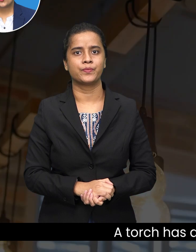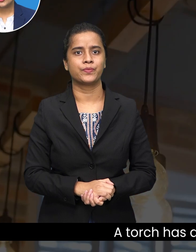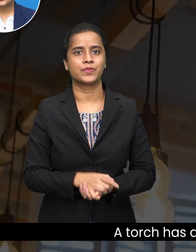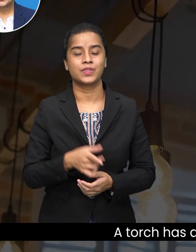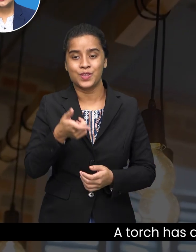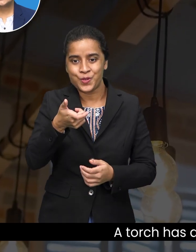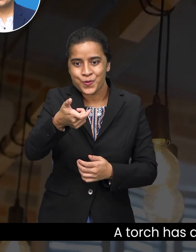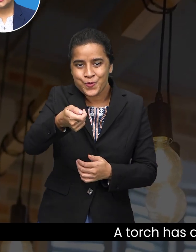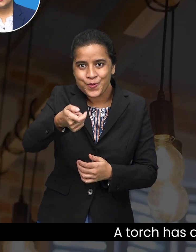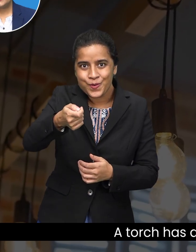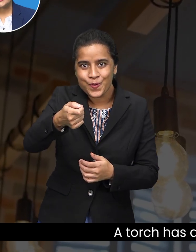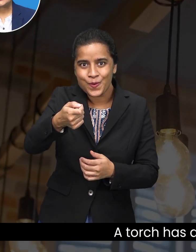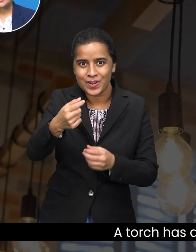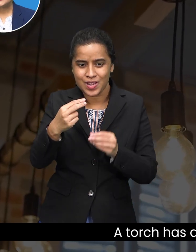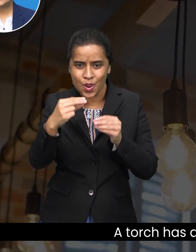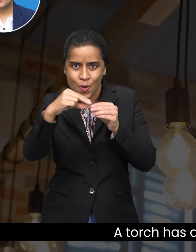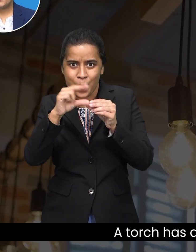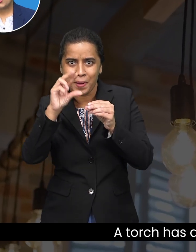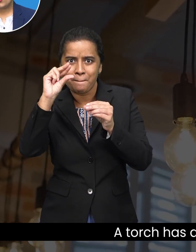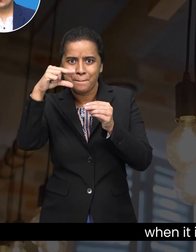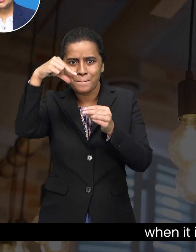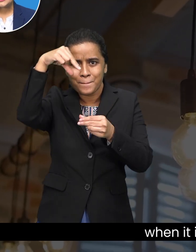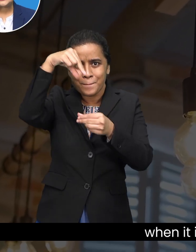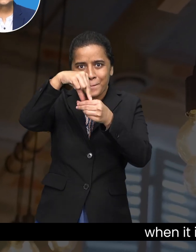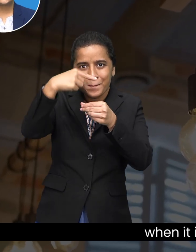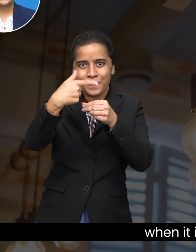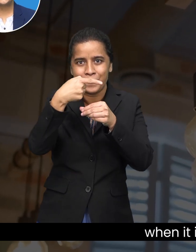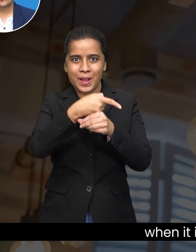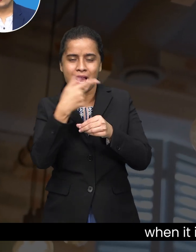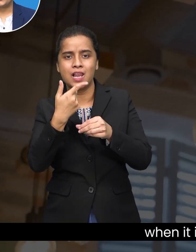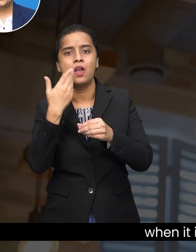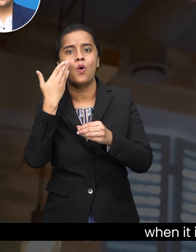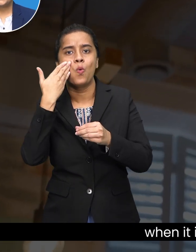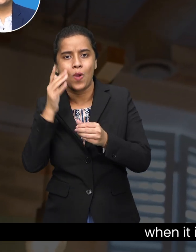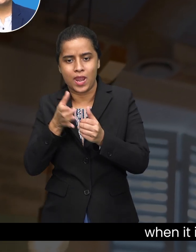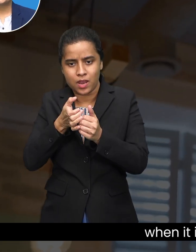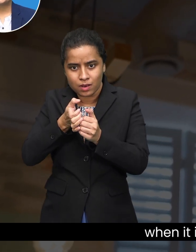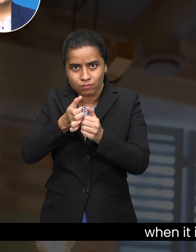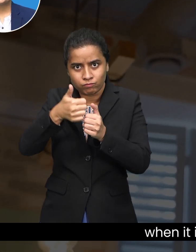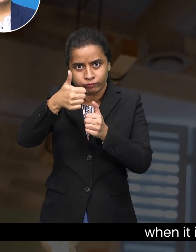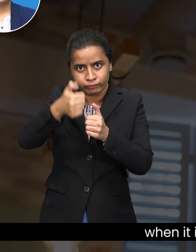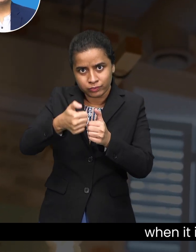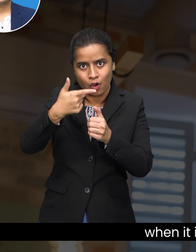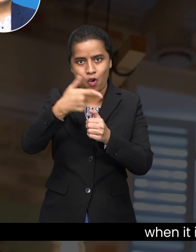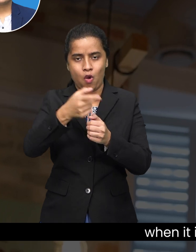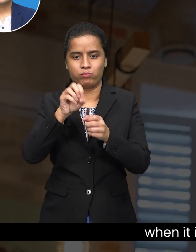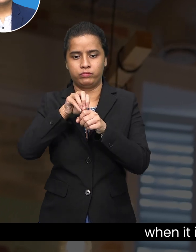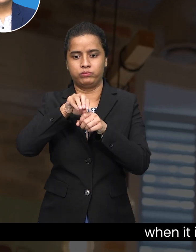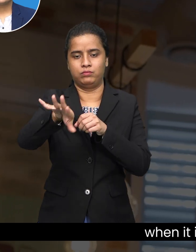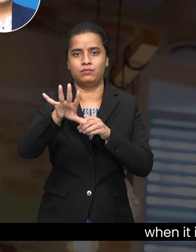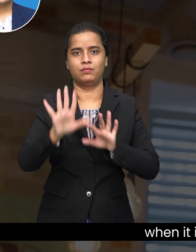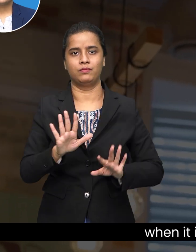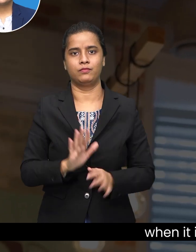A torch has a bulb that lights up when it is switched on.